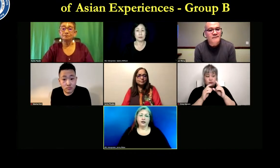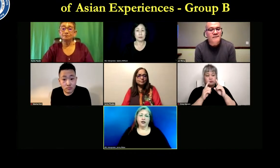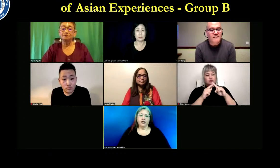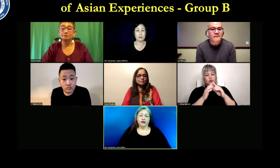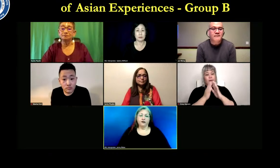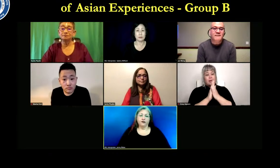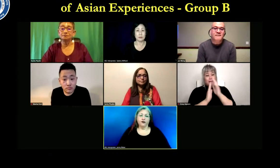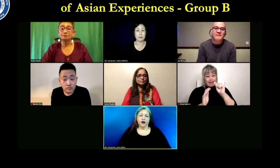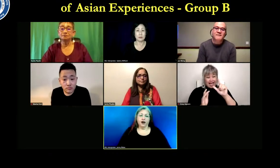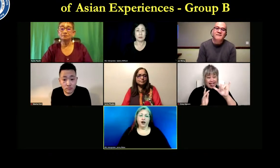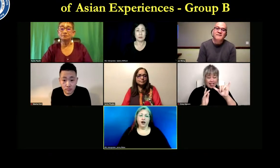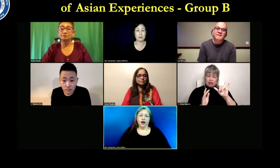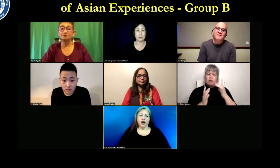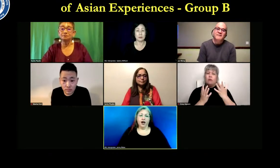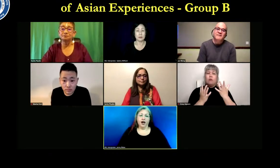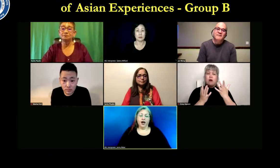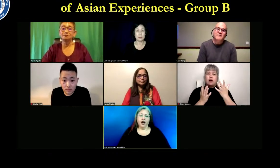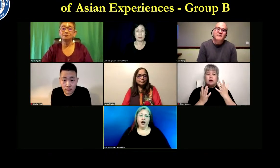and if